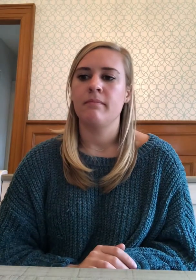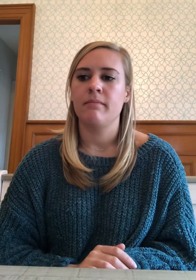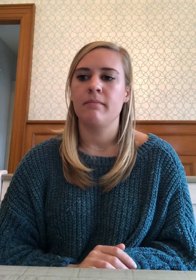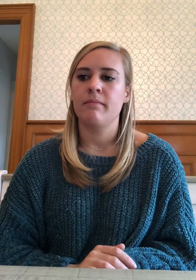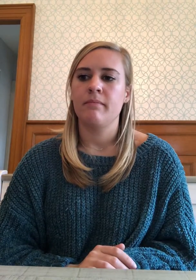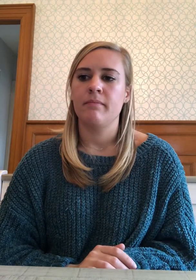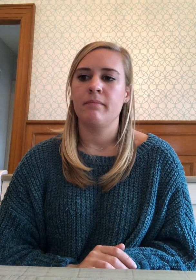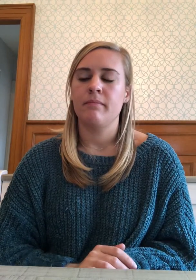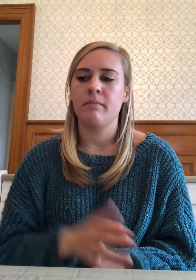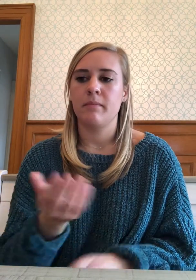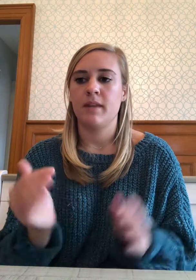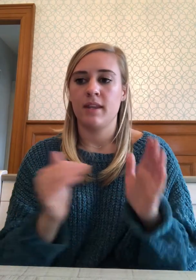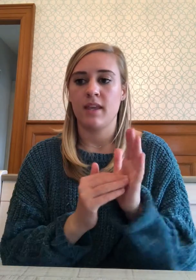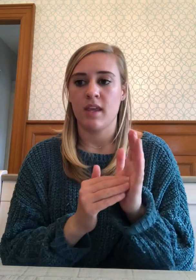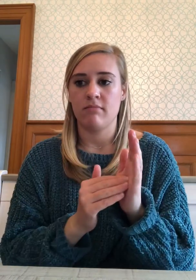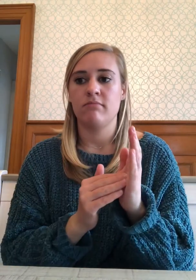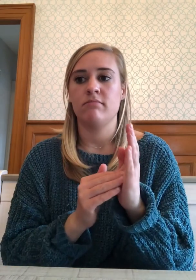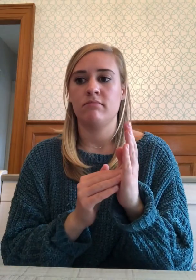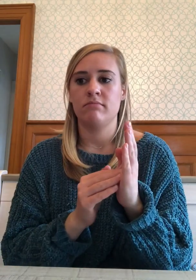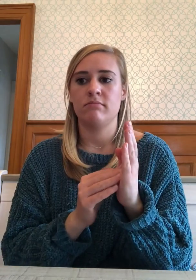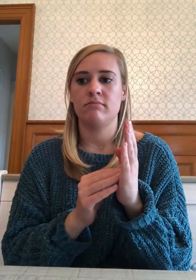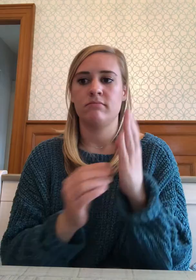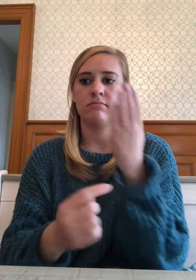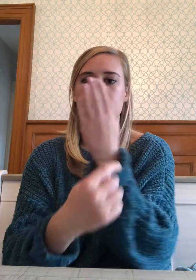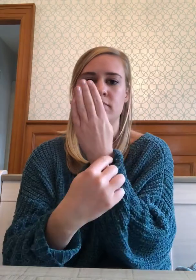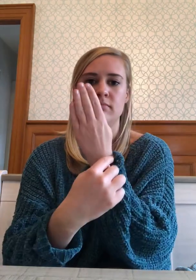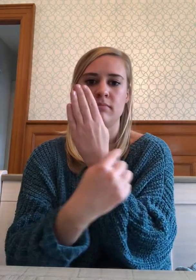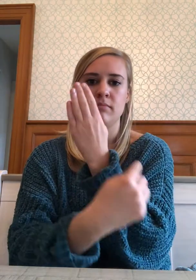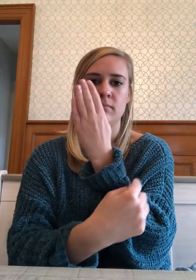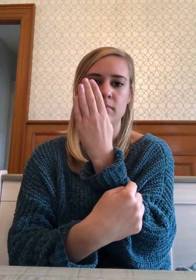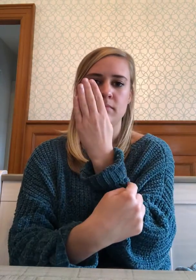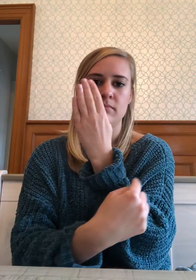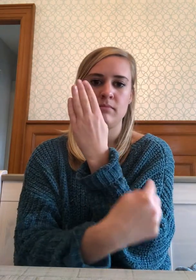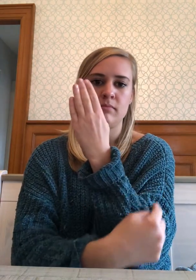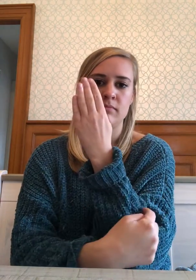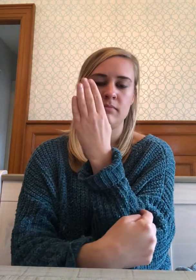And again, the resorption or pressure side of the root.